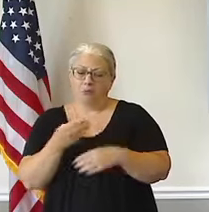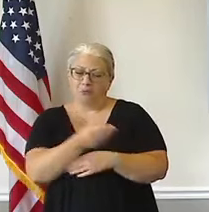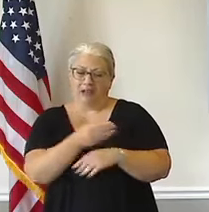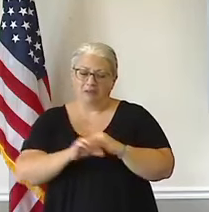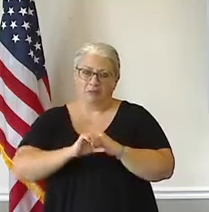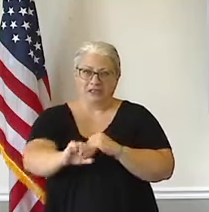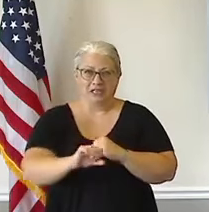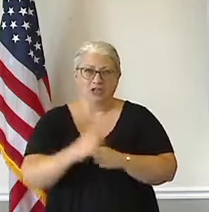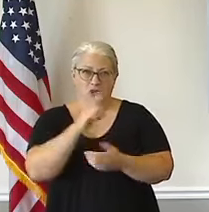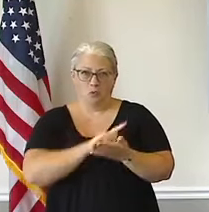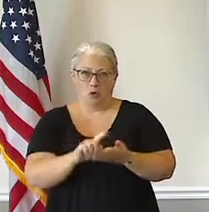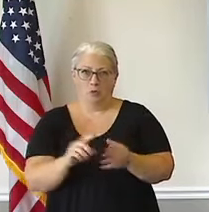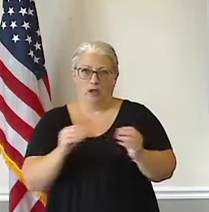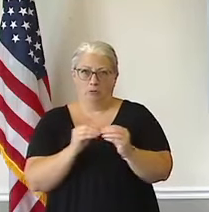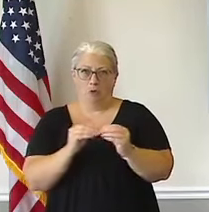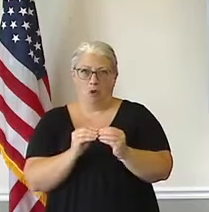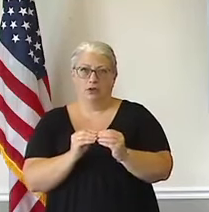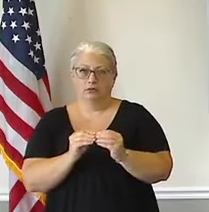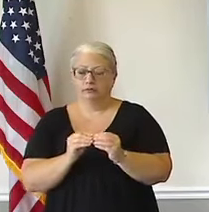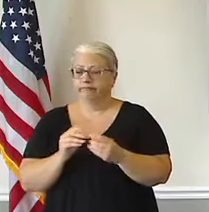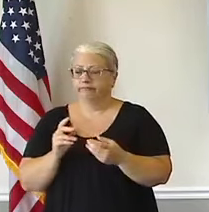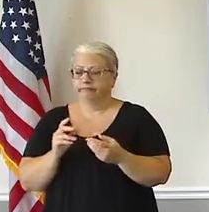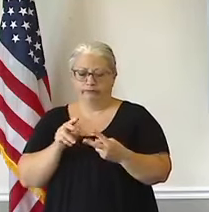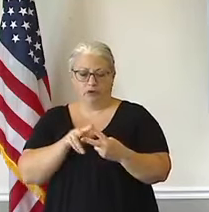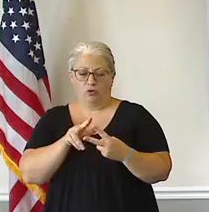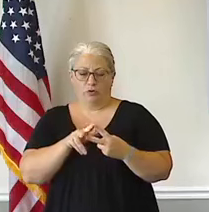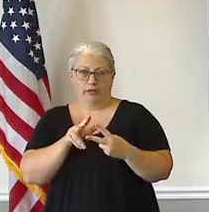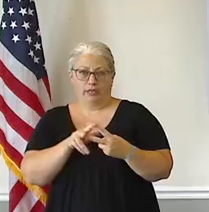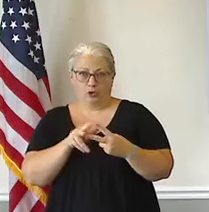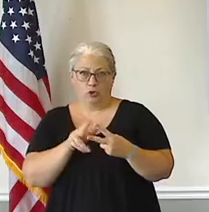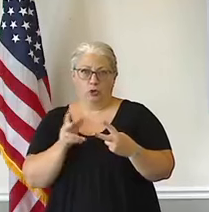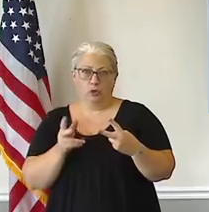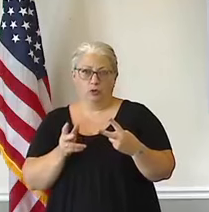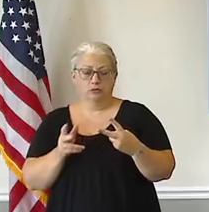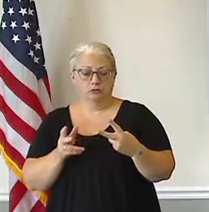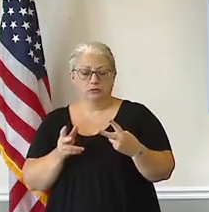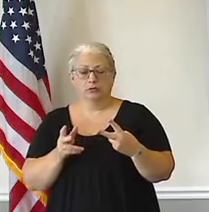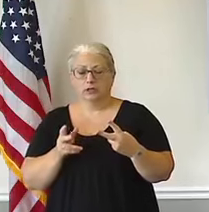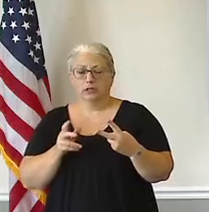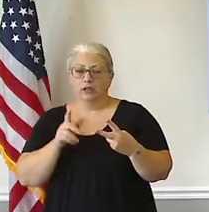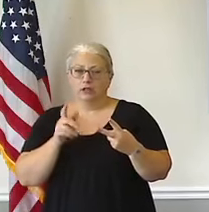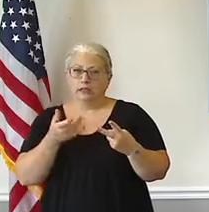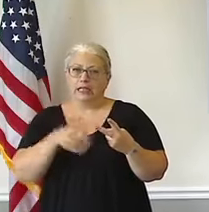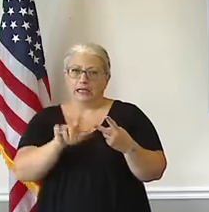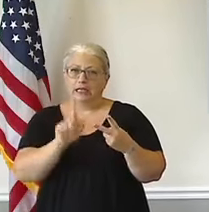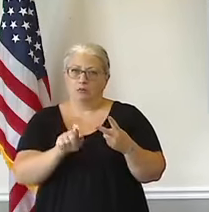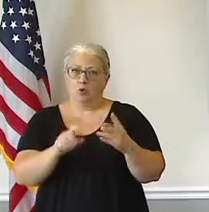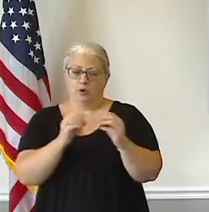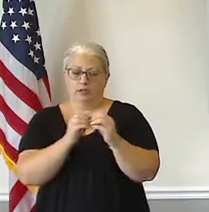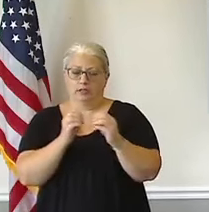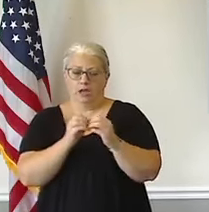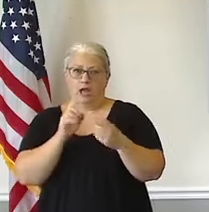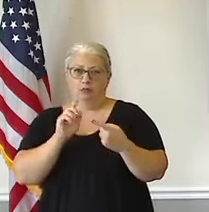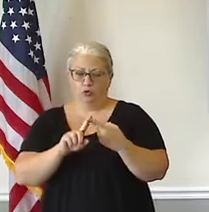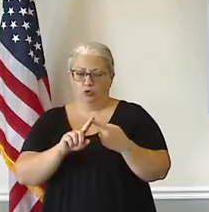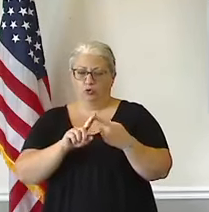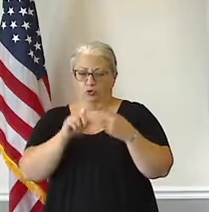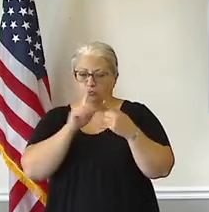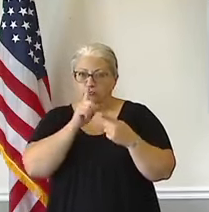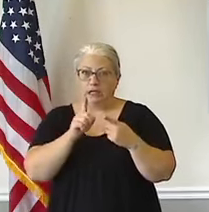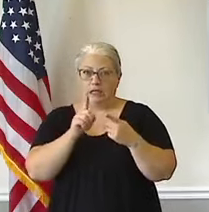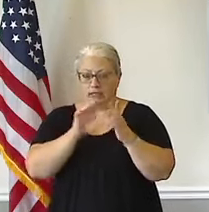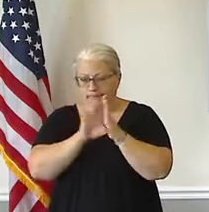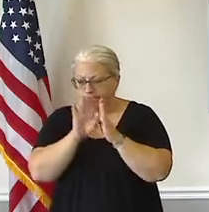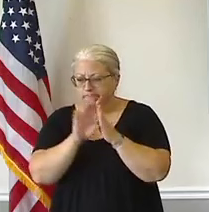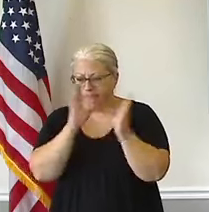week to finalize those plans. Beacon and Poughkeepsie were among the districts that still needed time to finalize those plans, so those are underway. We've been